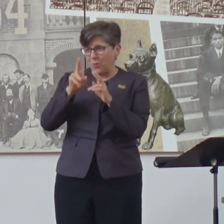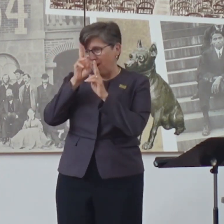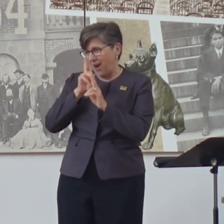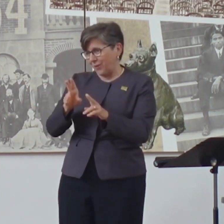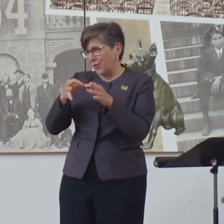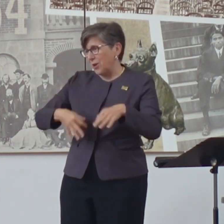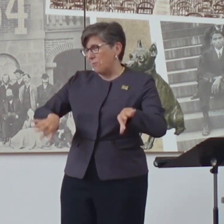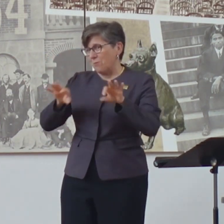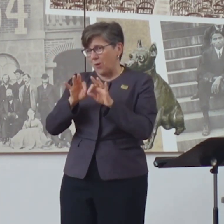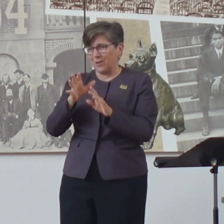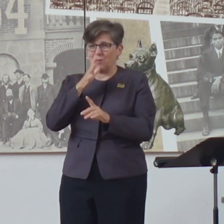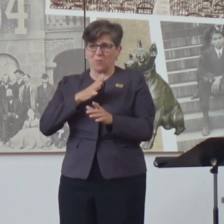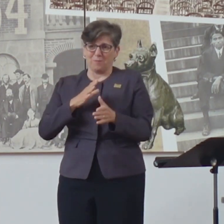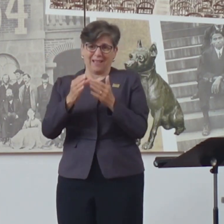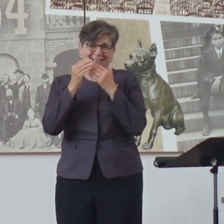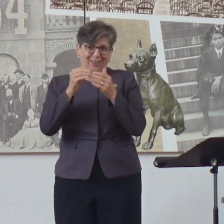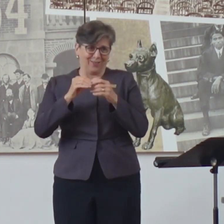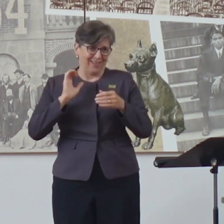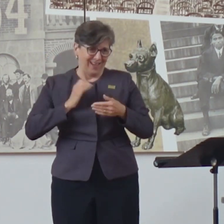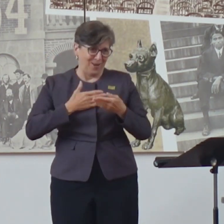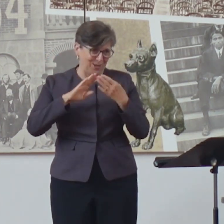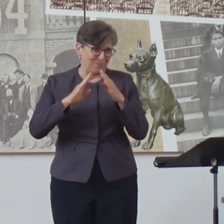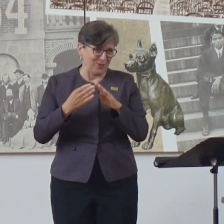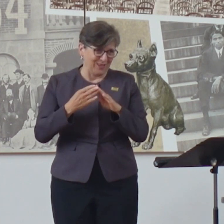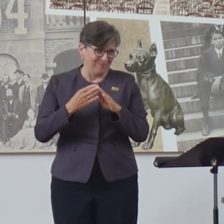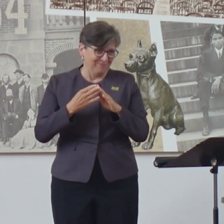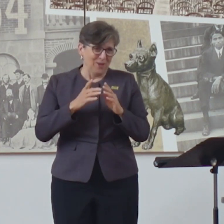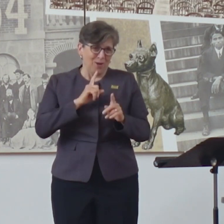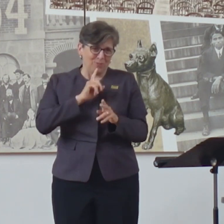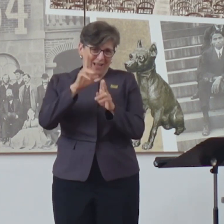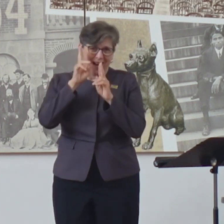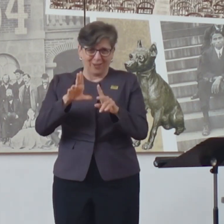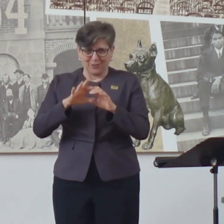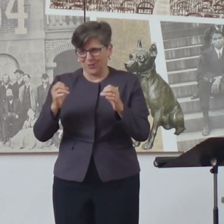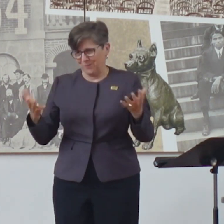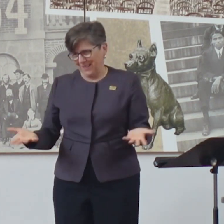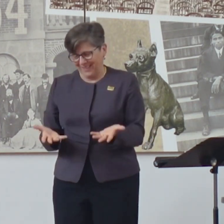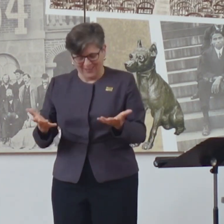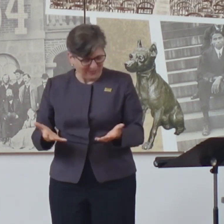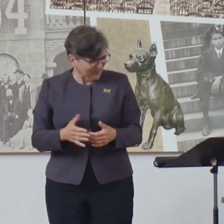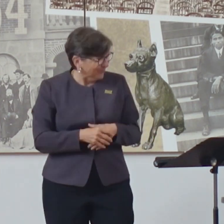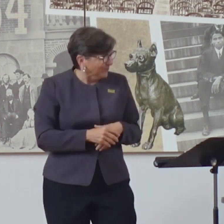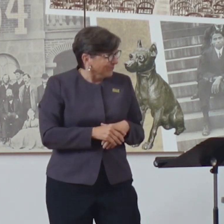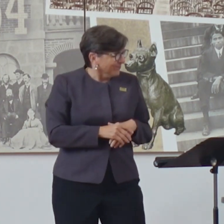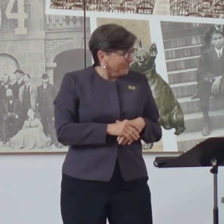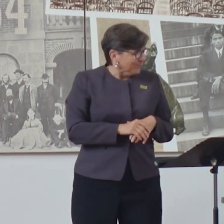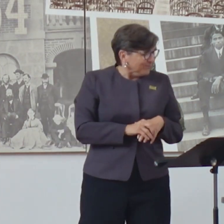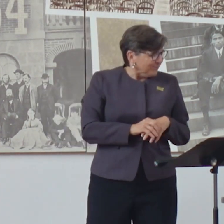female president to be here in honor of a very significant woman in our deaf community is an honor for me, in fact.